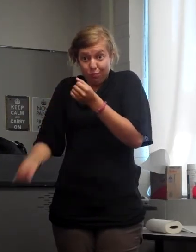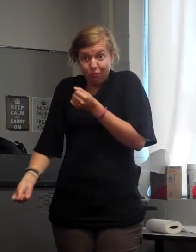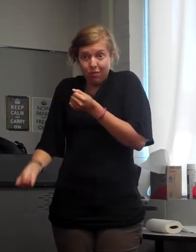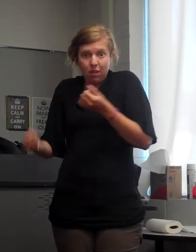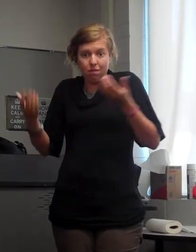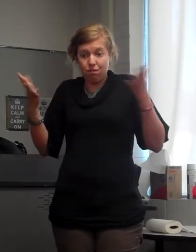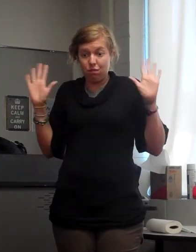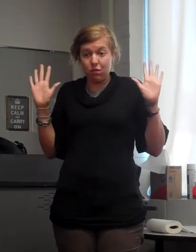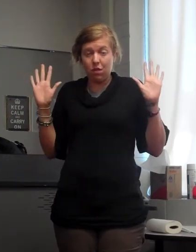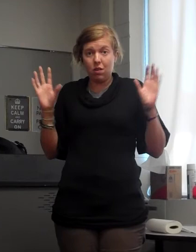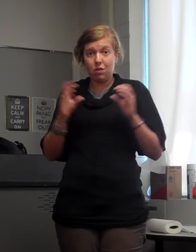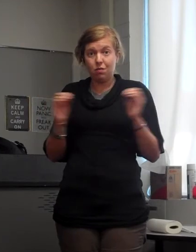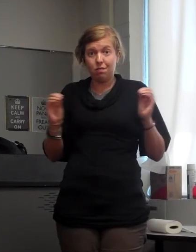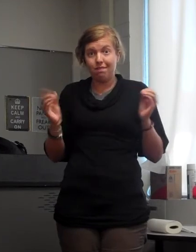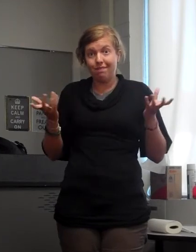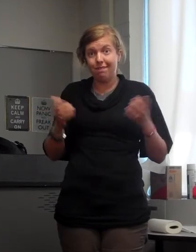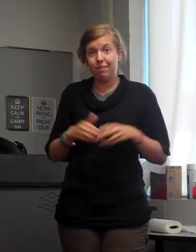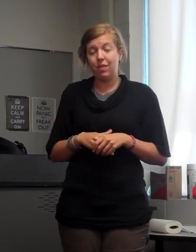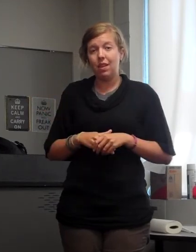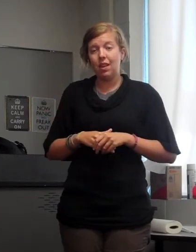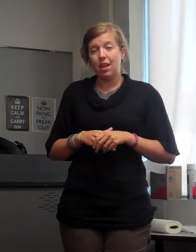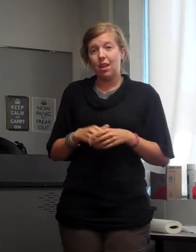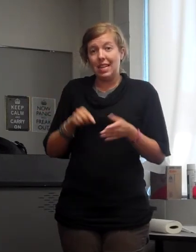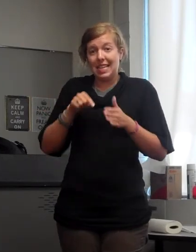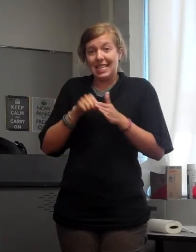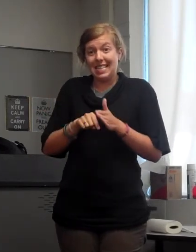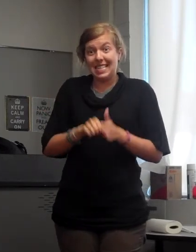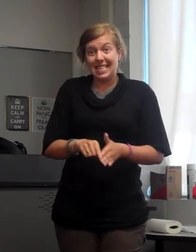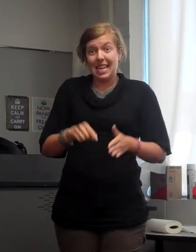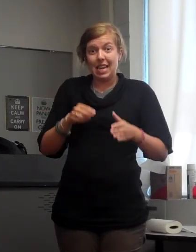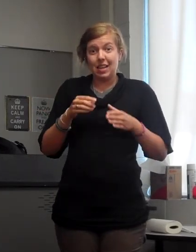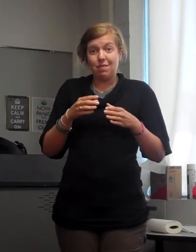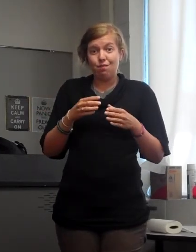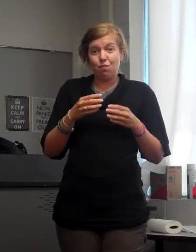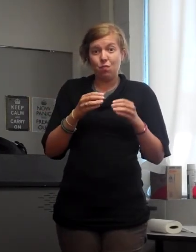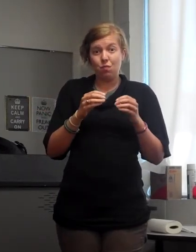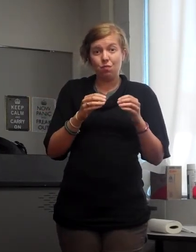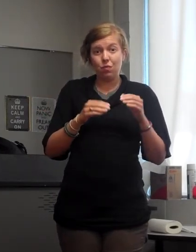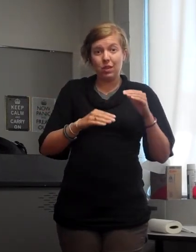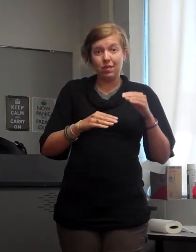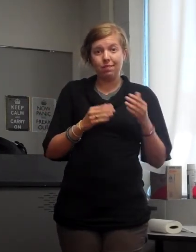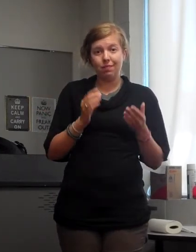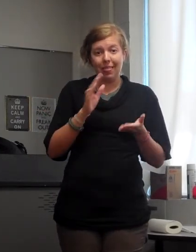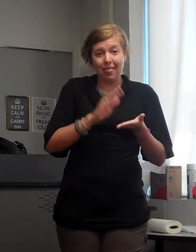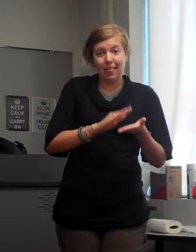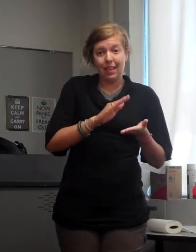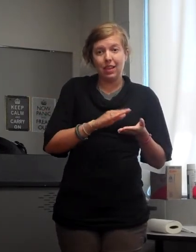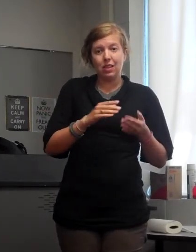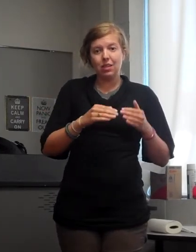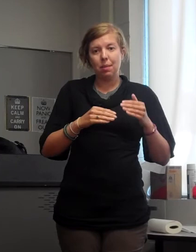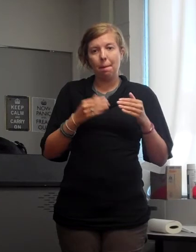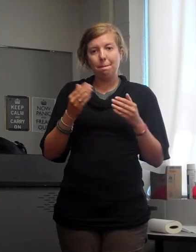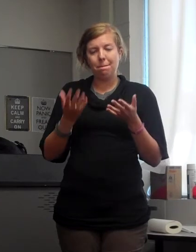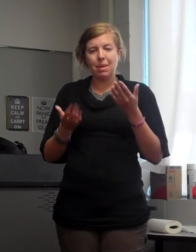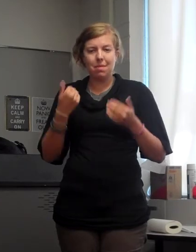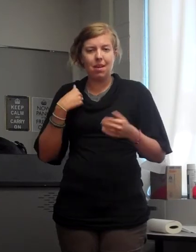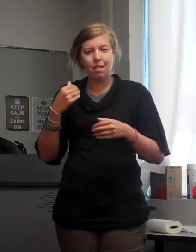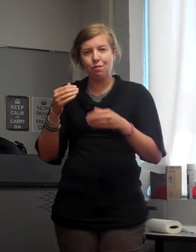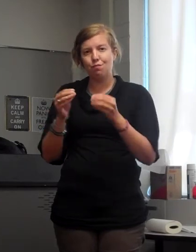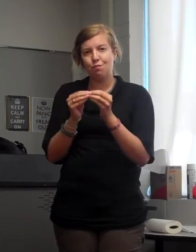get more out of debt, we'll increase that a little bit. Right now, we have it pretty strict. But then we also have what we call the entertainment fund, which